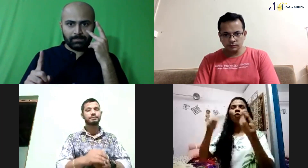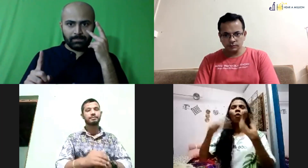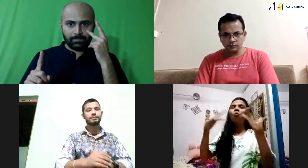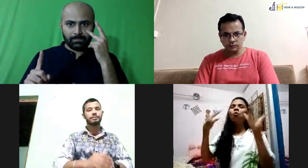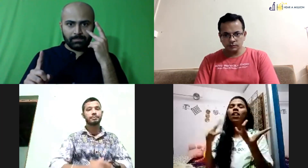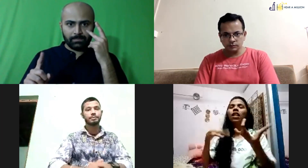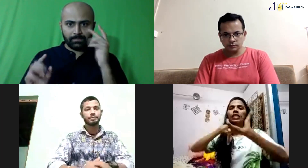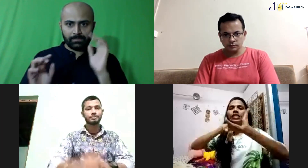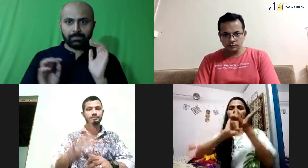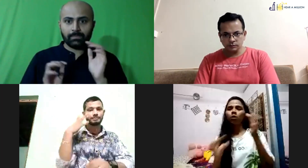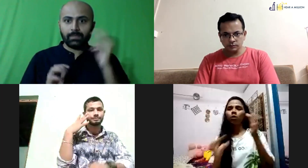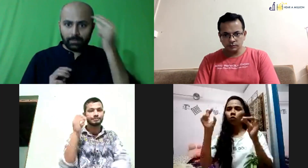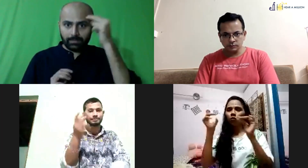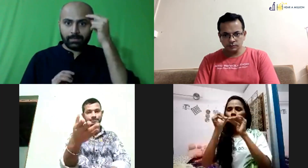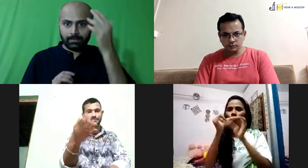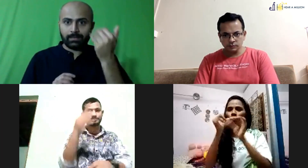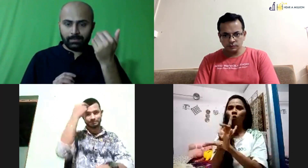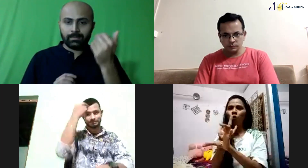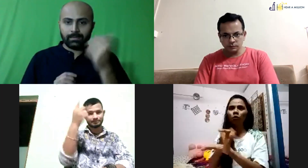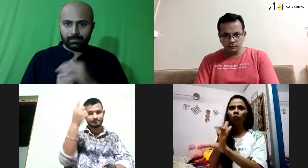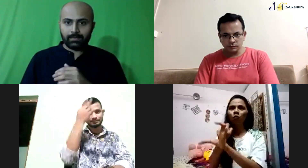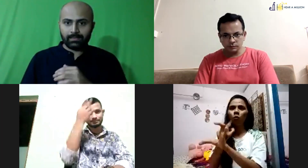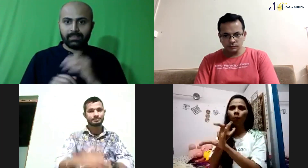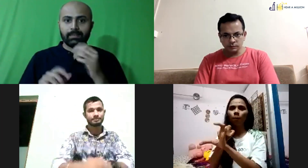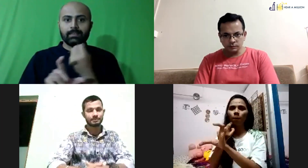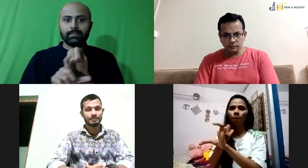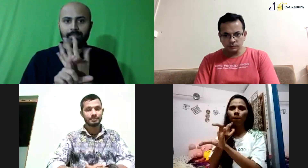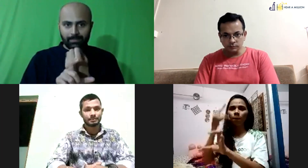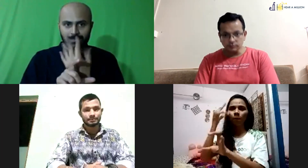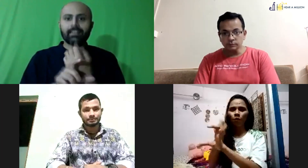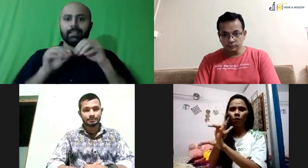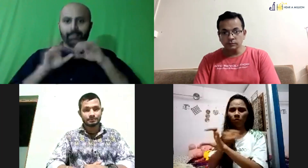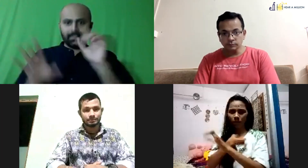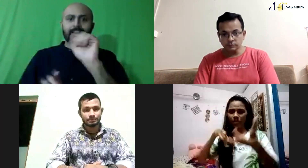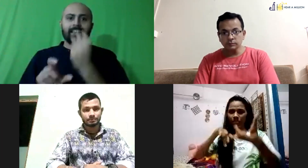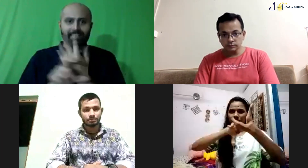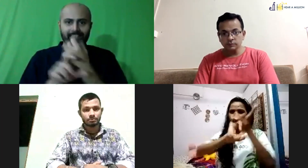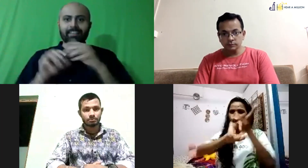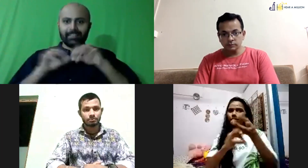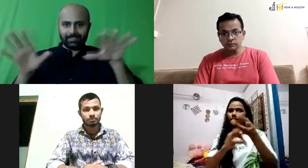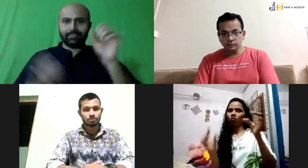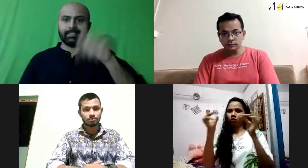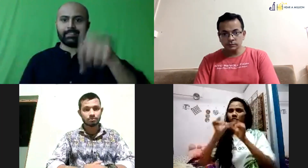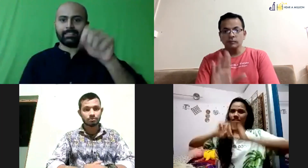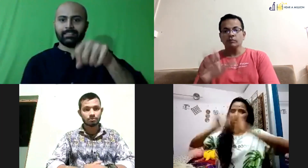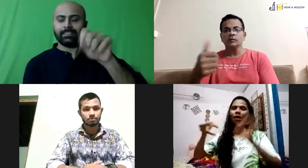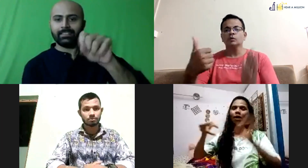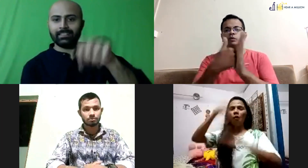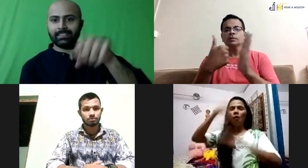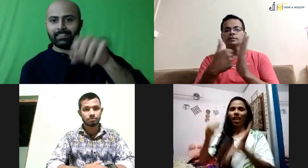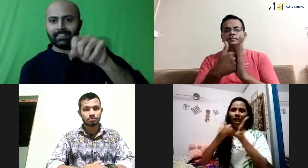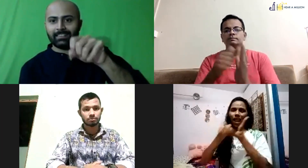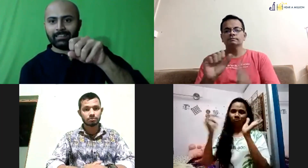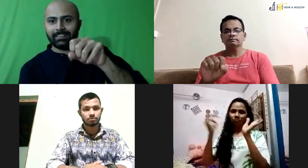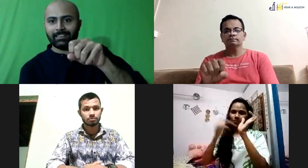Ashwini, I just want to support. Please subscribe my YouTube channel. That's the support I want from